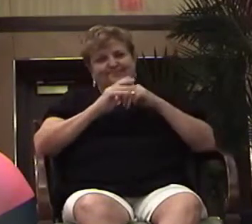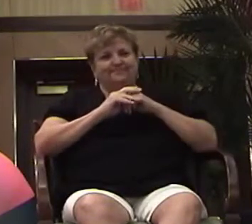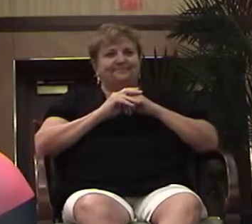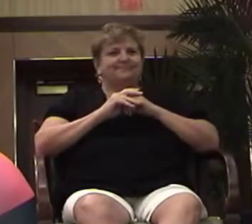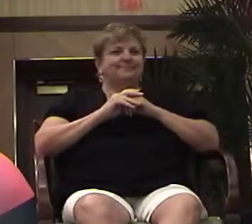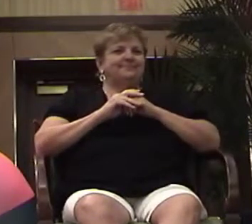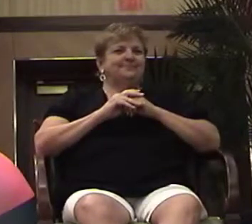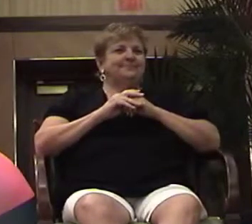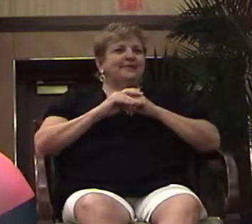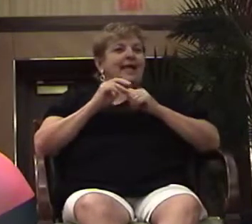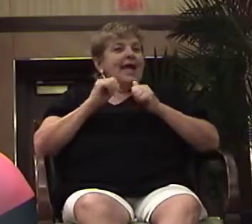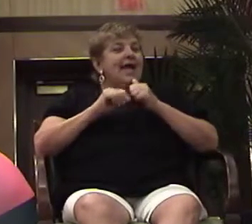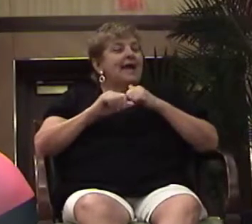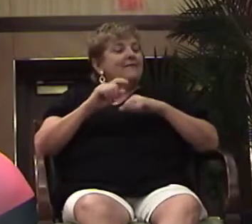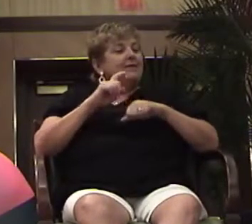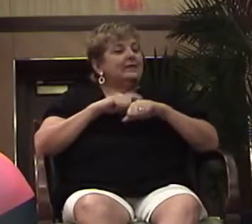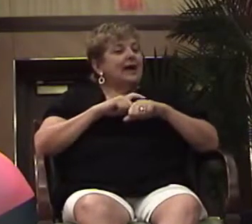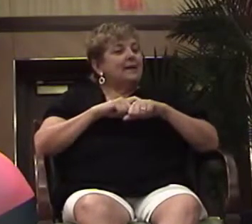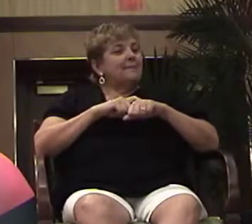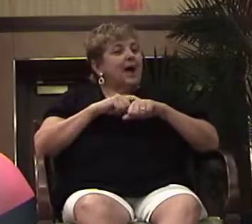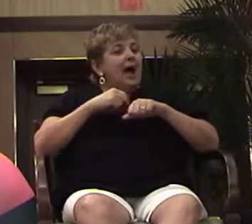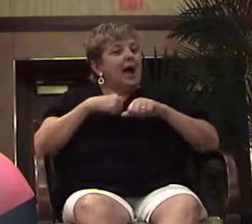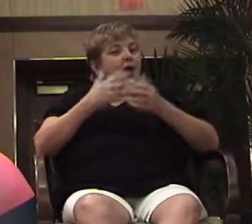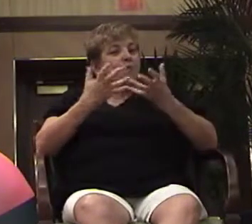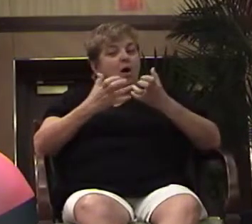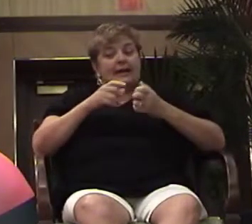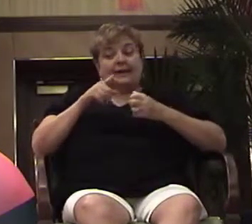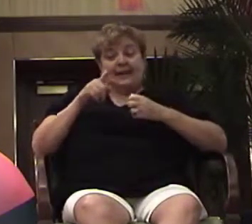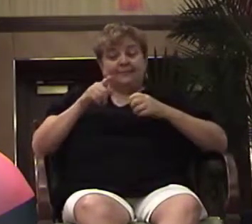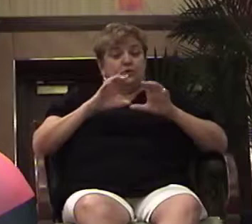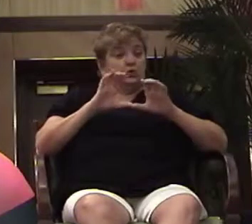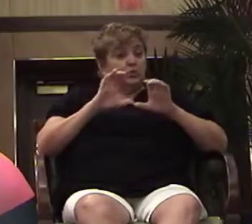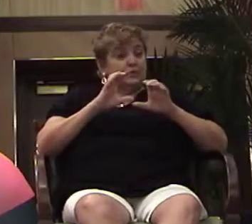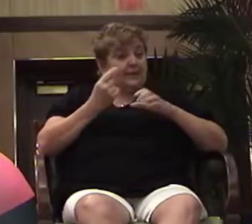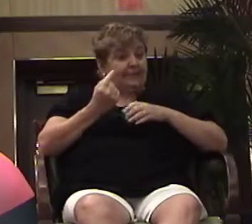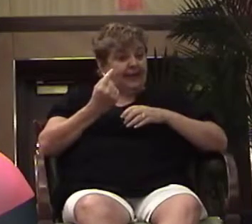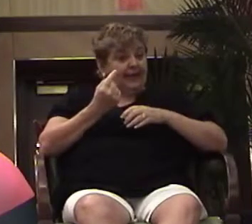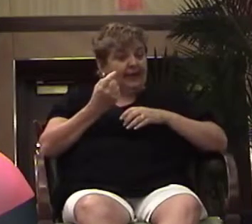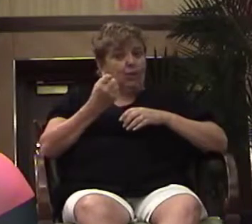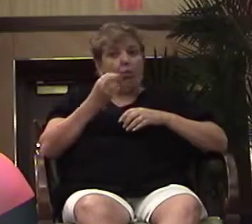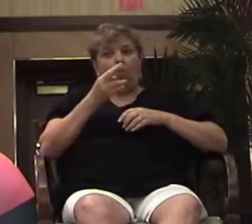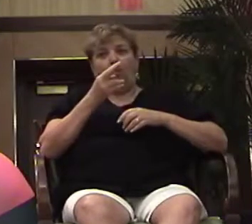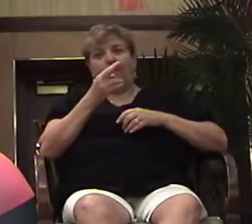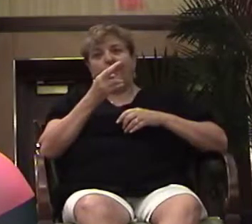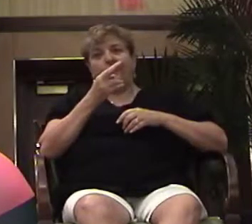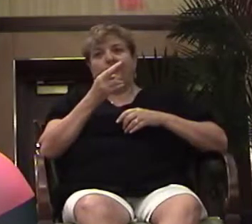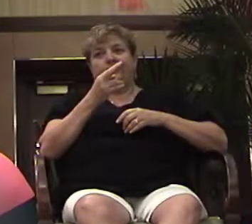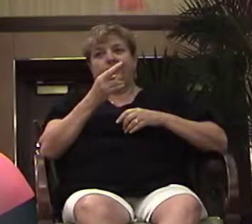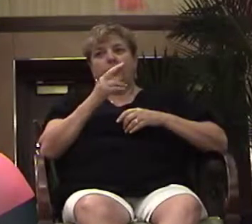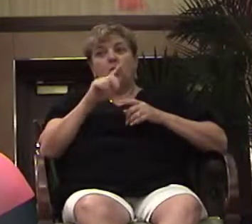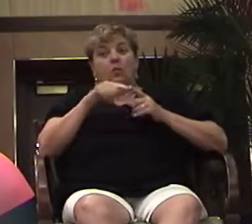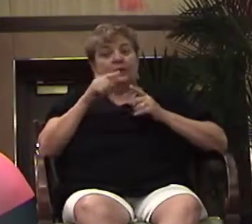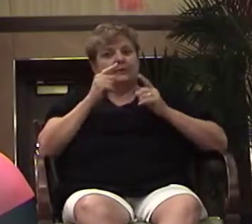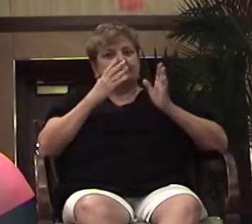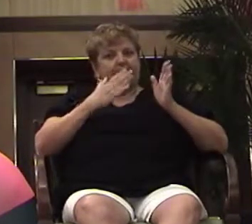every time I wanted him to do something, or he was going to do something to me, I'd